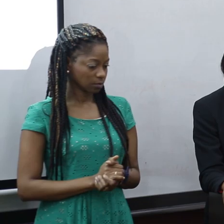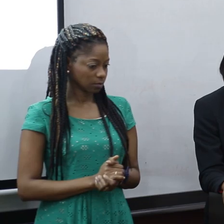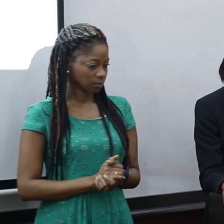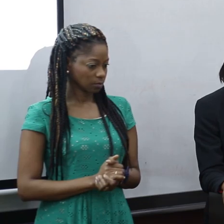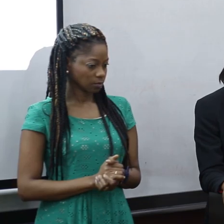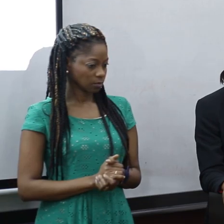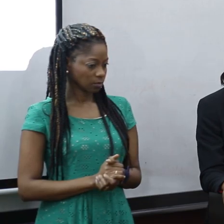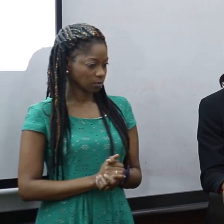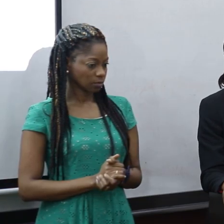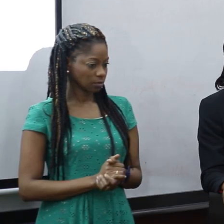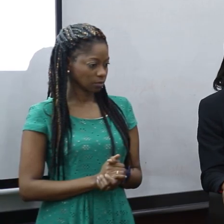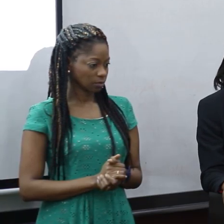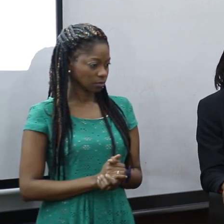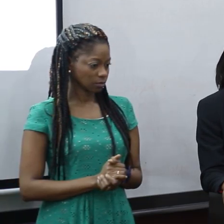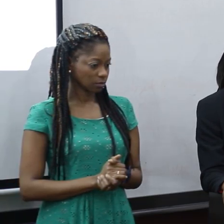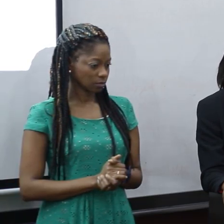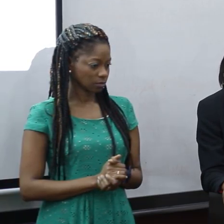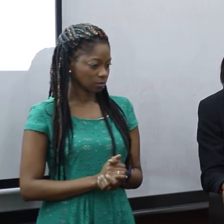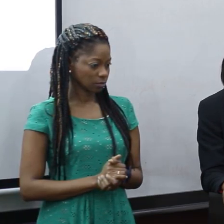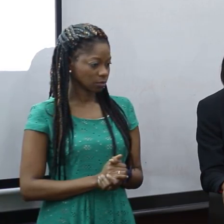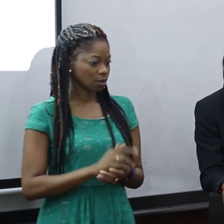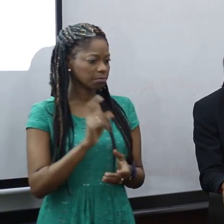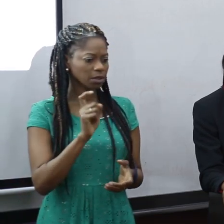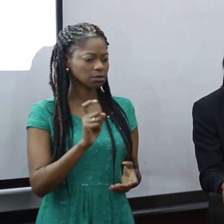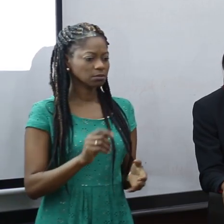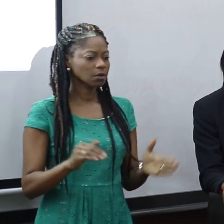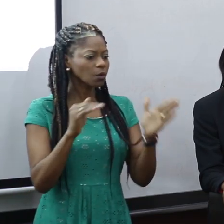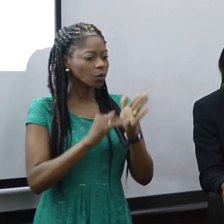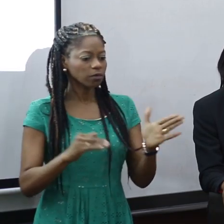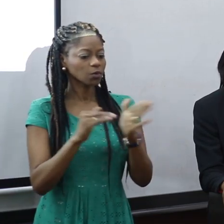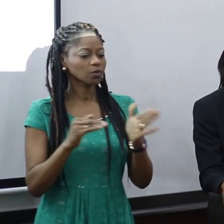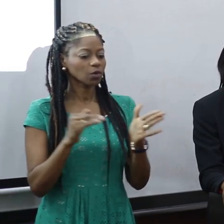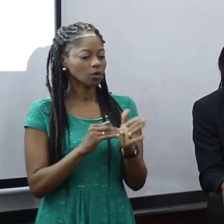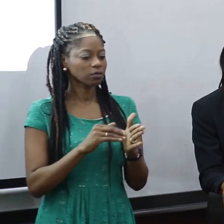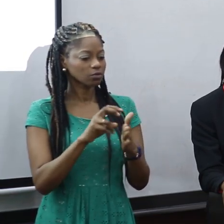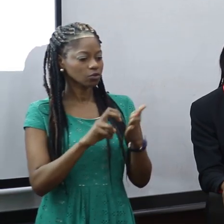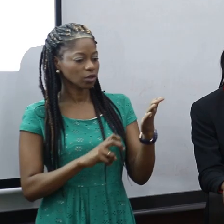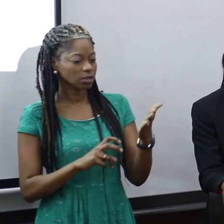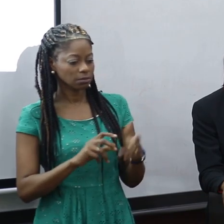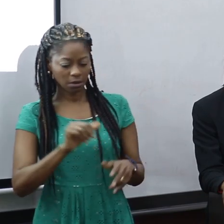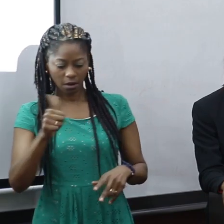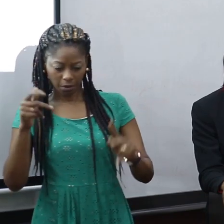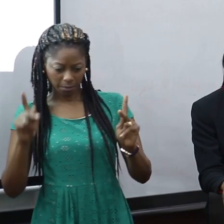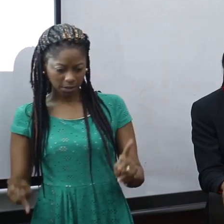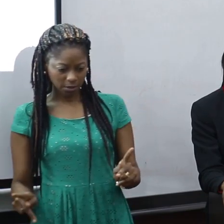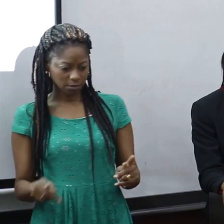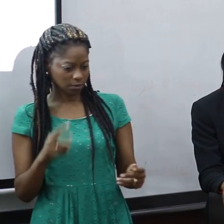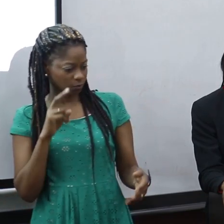possible. And they must be subject to regular review by a competent, impartial authority.